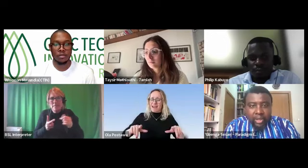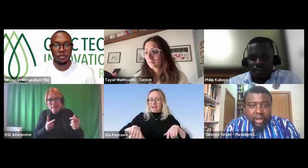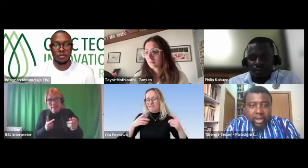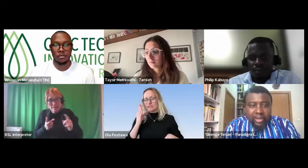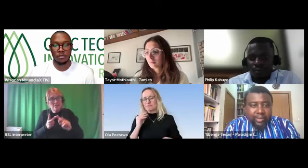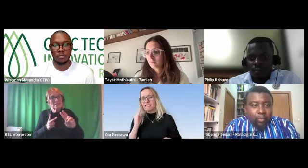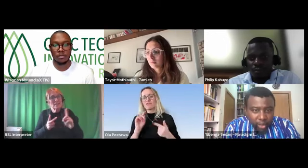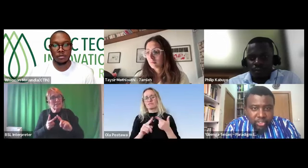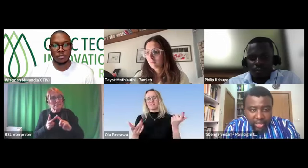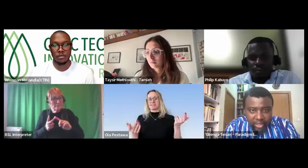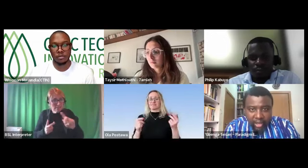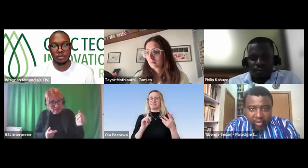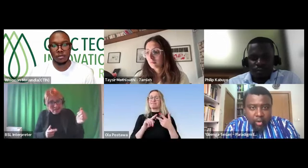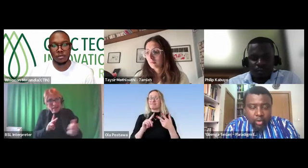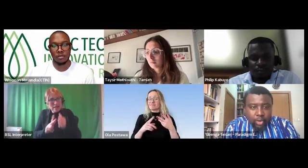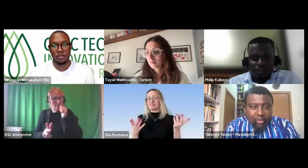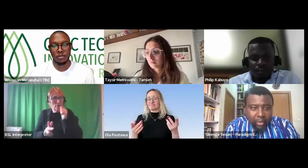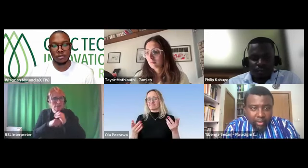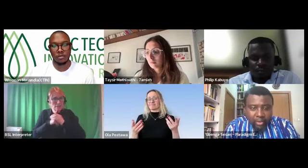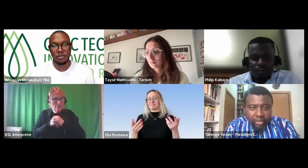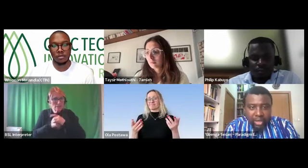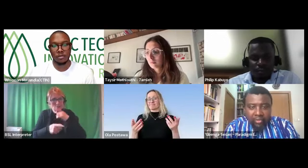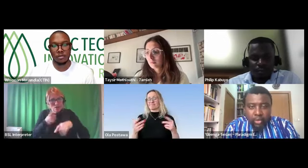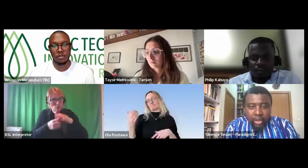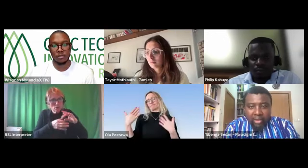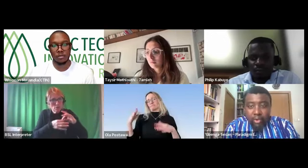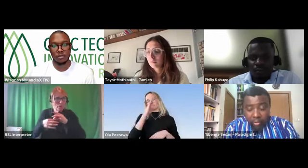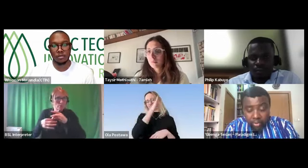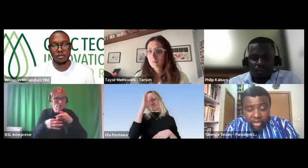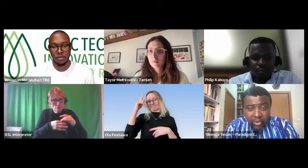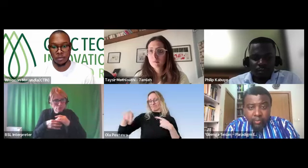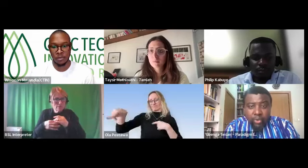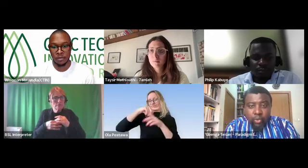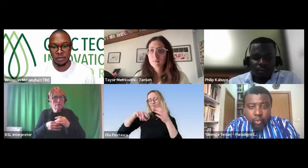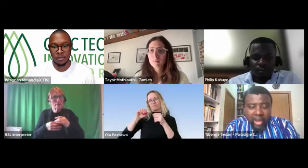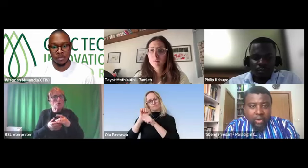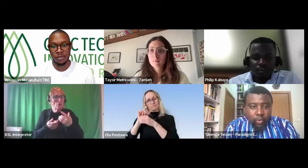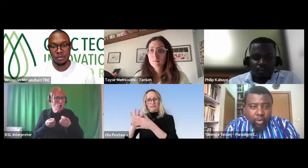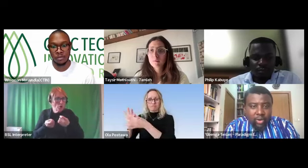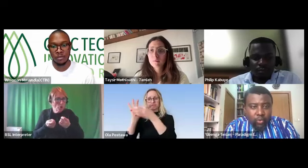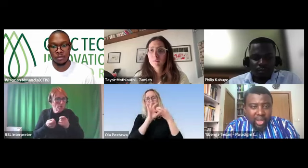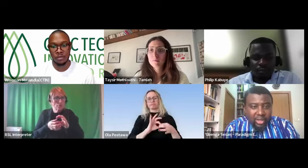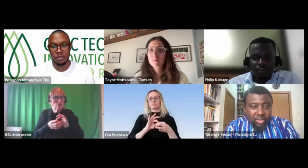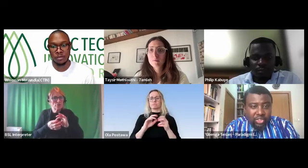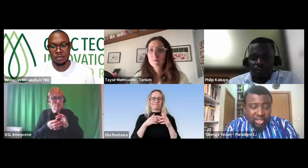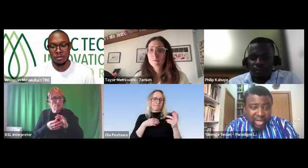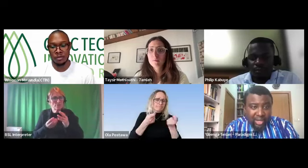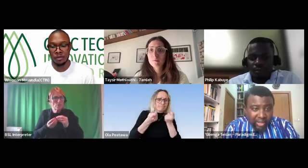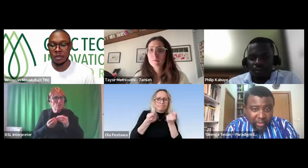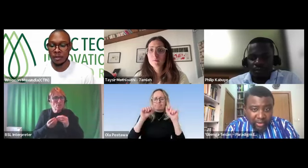expertise. It's much easier for us to have collaboration and for us to have cooperation when, one,